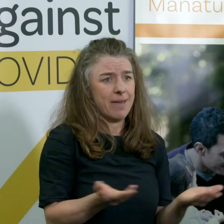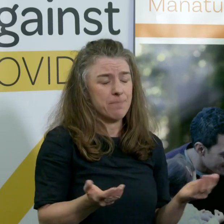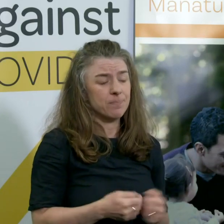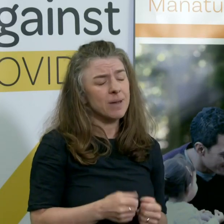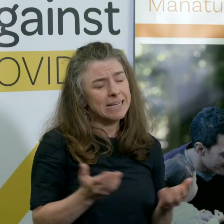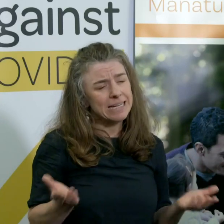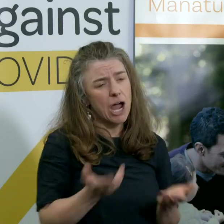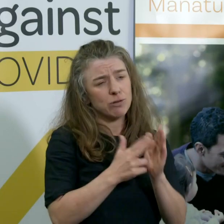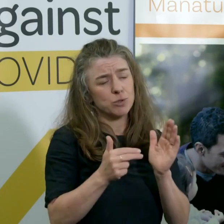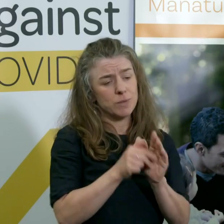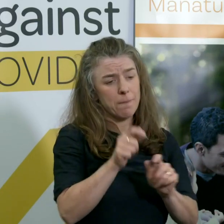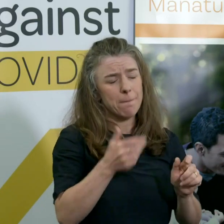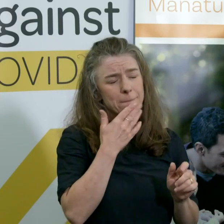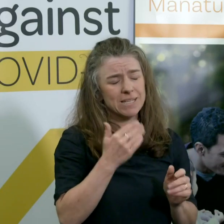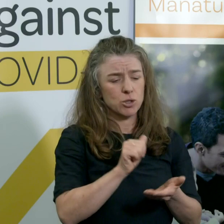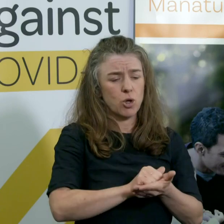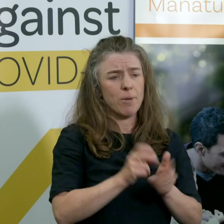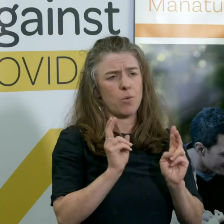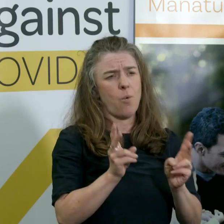New Zealanders to shop normally.